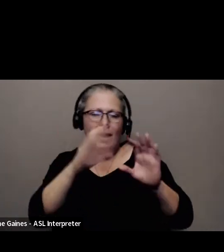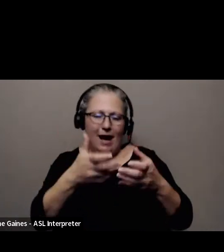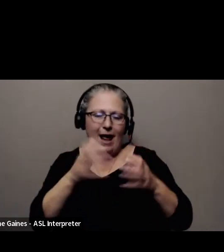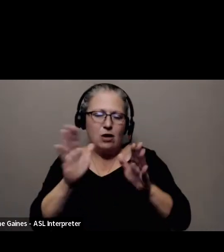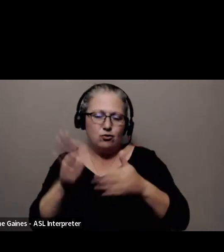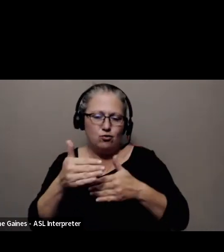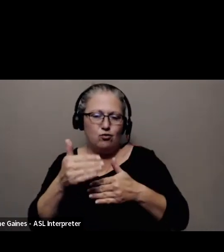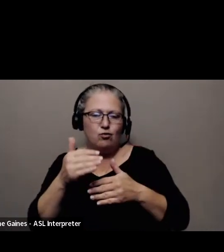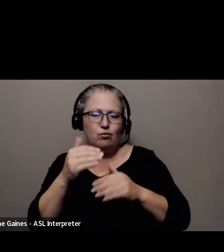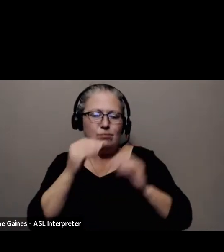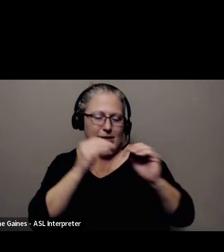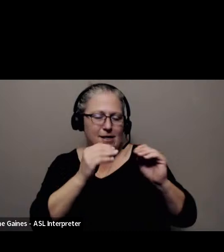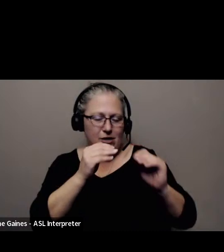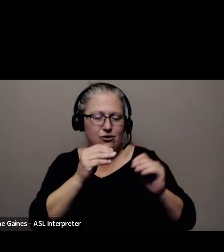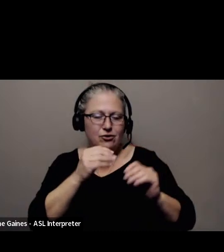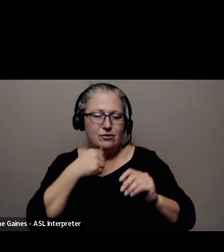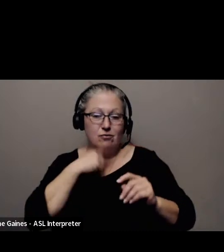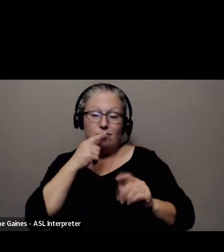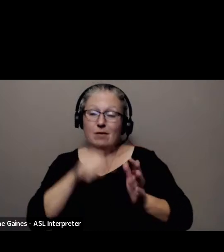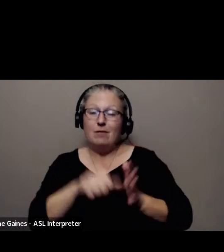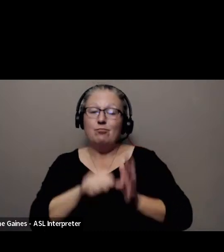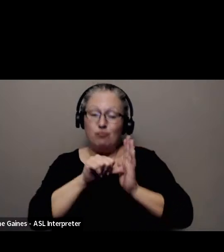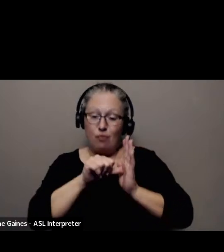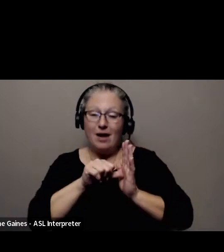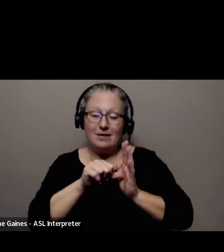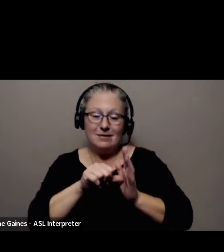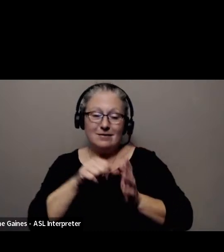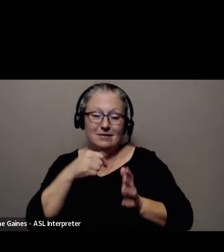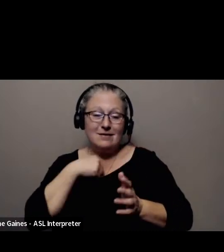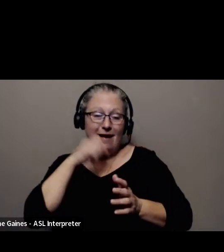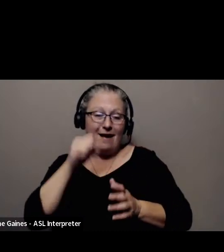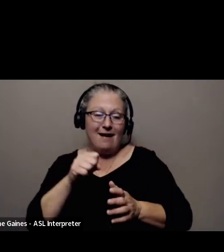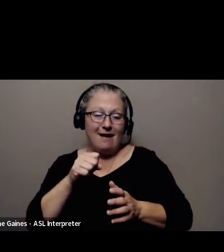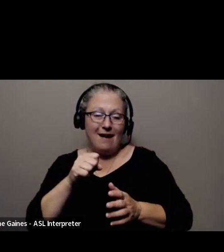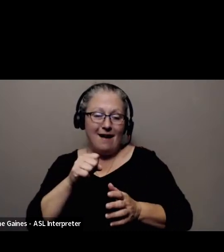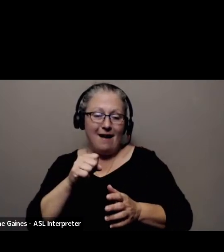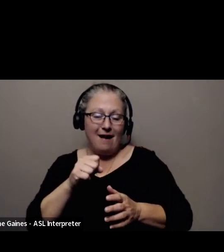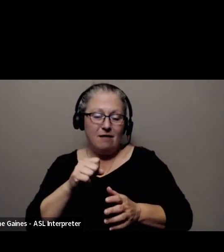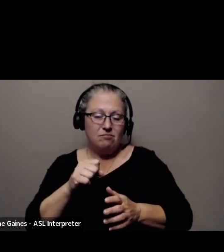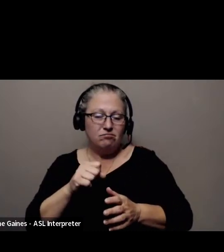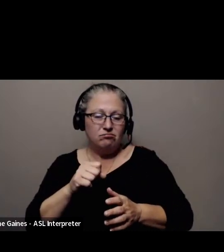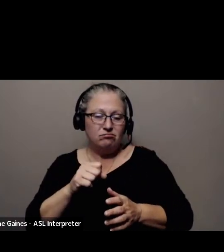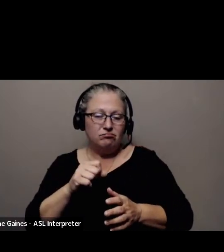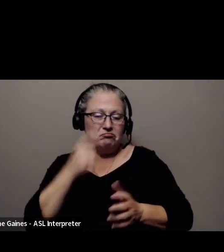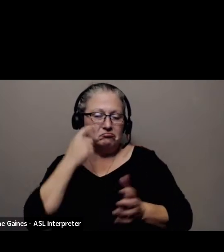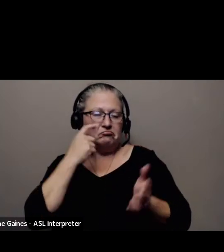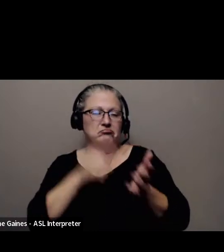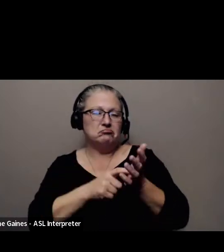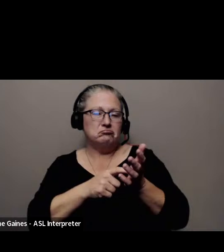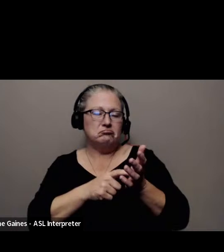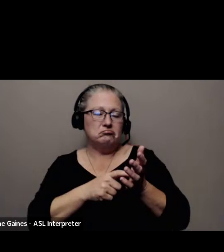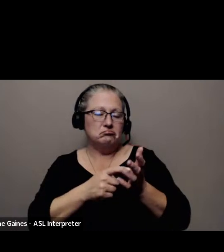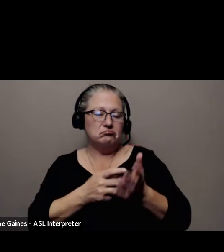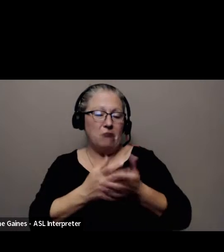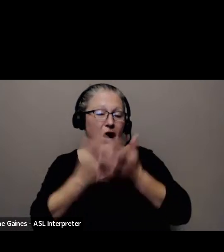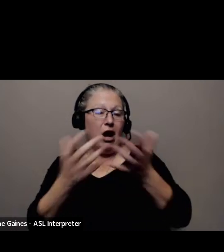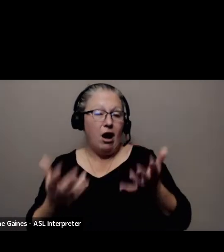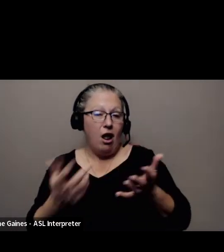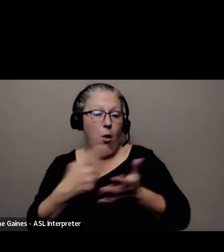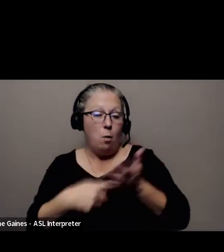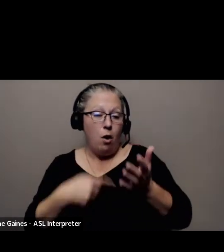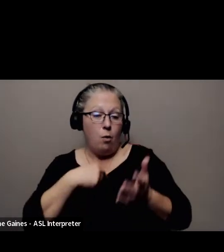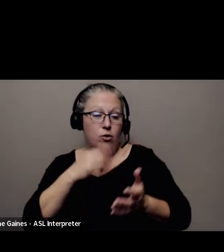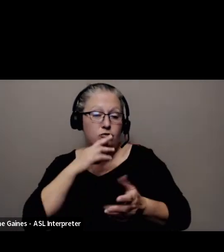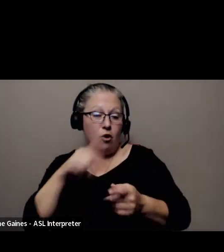classroom lessons. I was very impressed. I could tell that probably a lot of the things that we'll be talking about